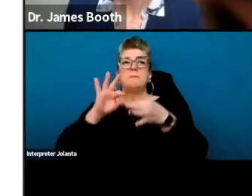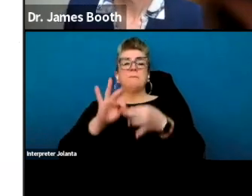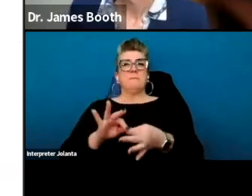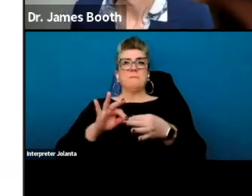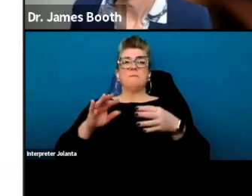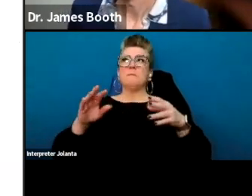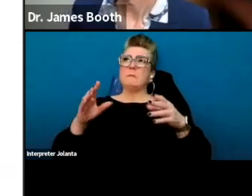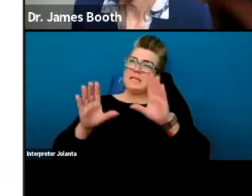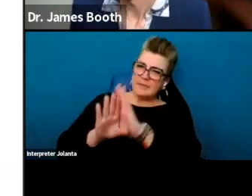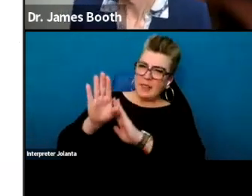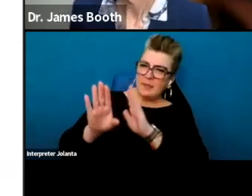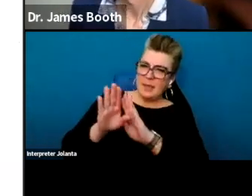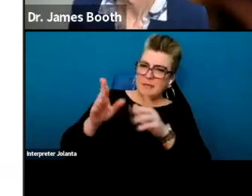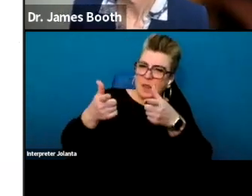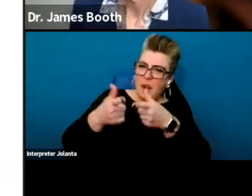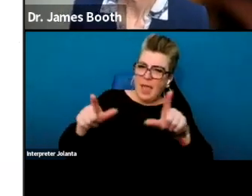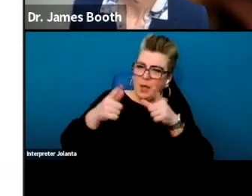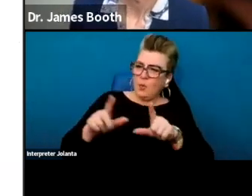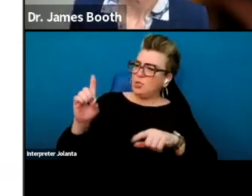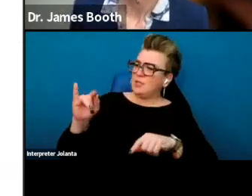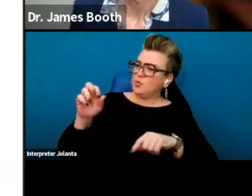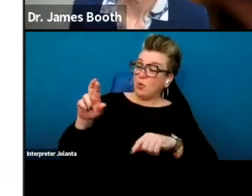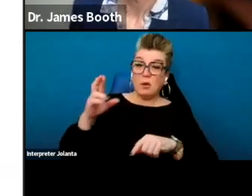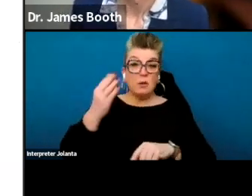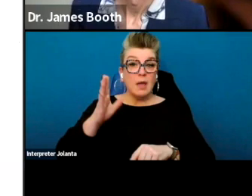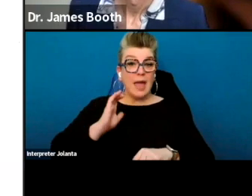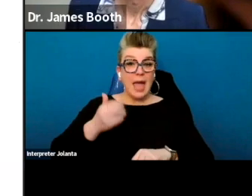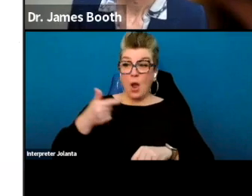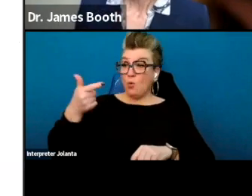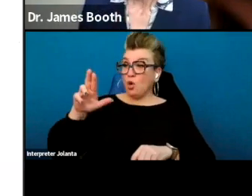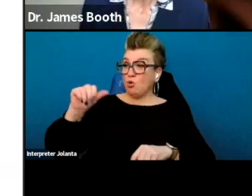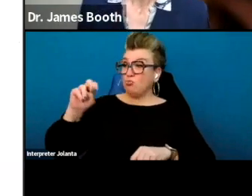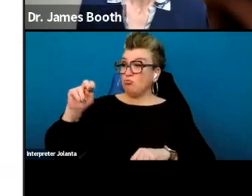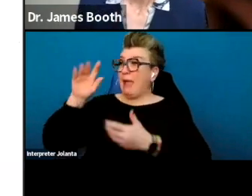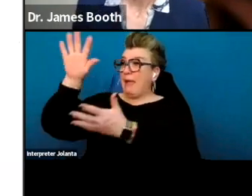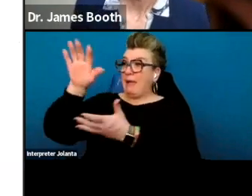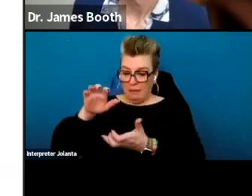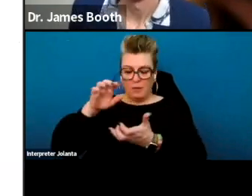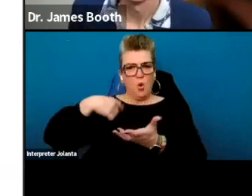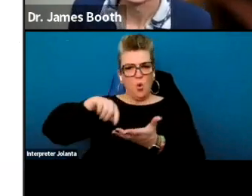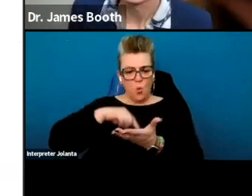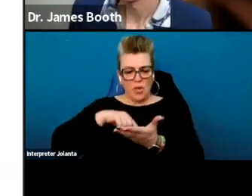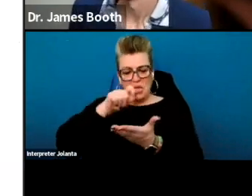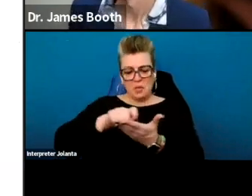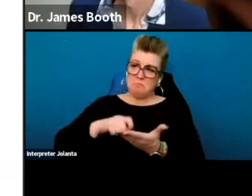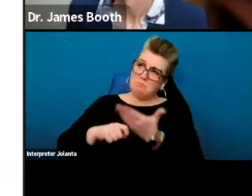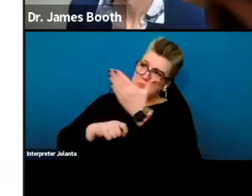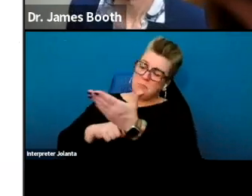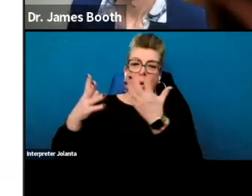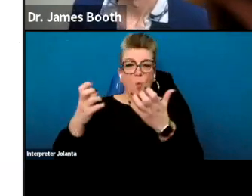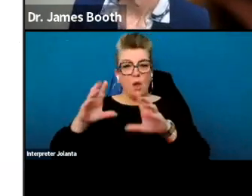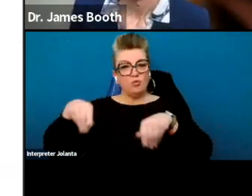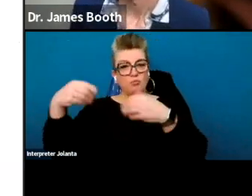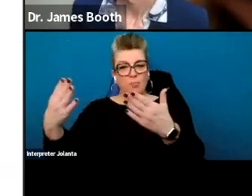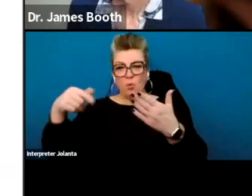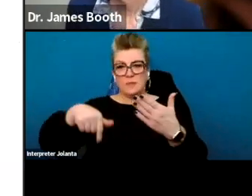We actually, in the grant, had proposed to look at this in a continuous way. So we chose to